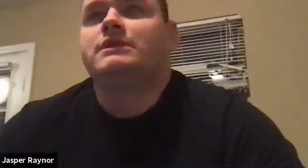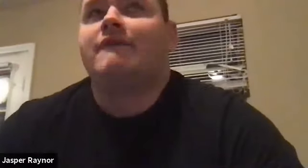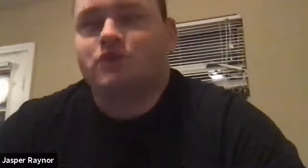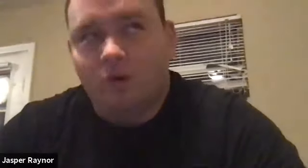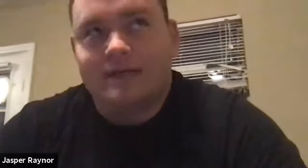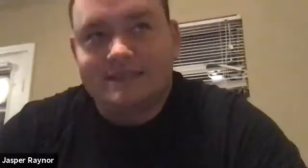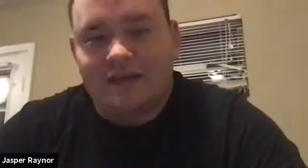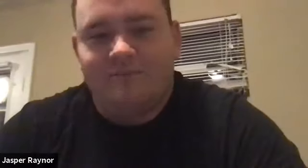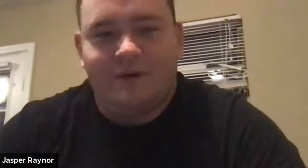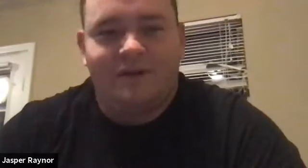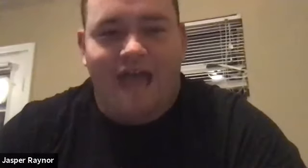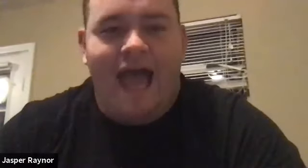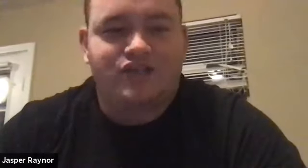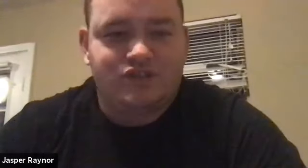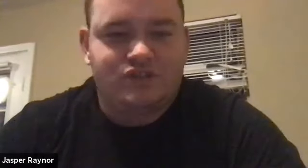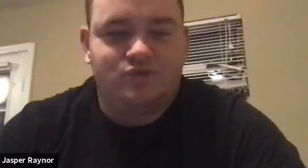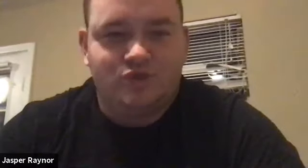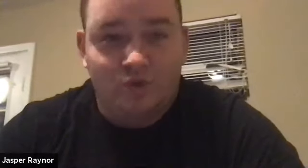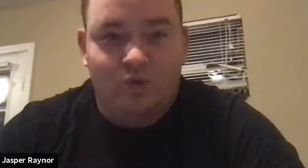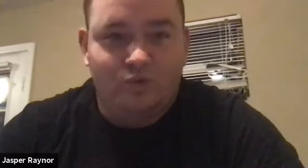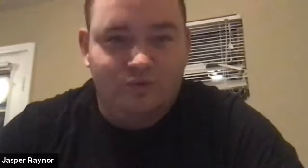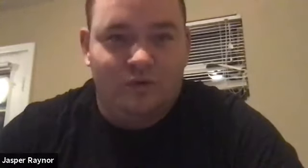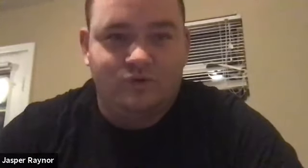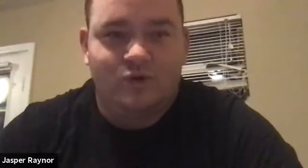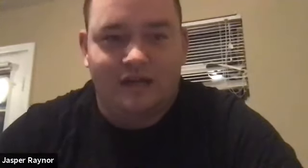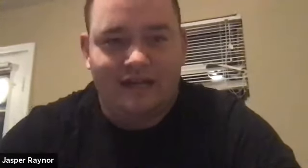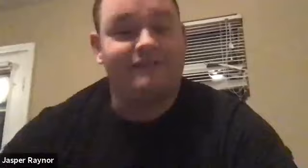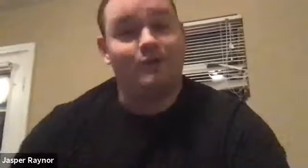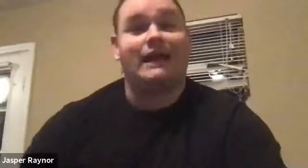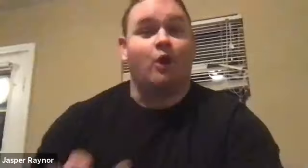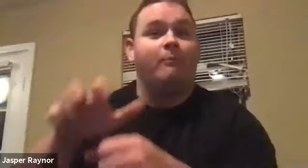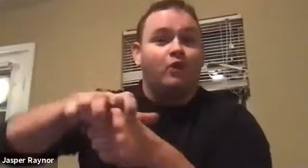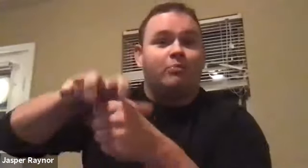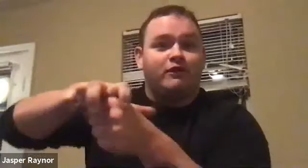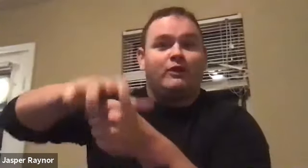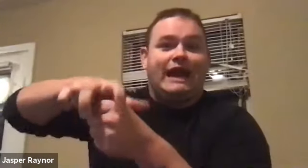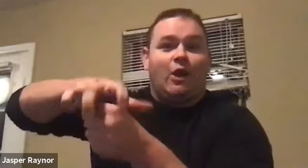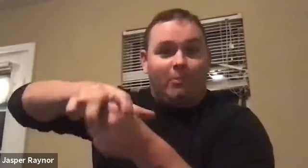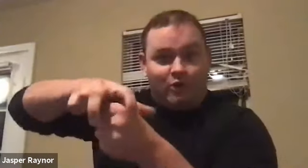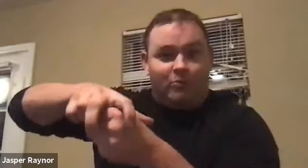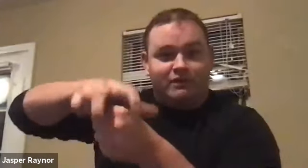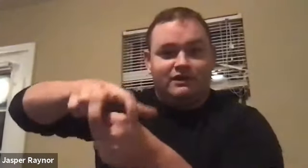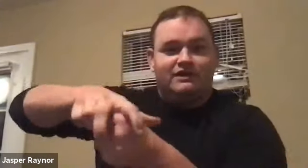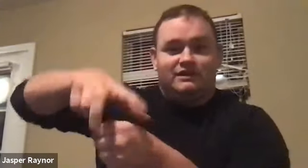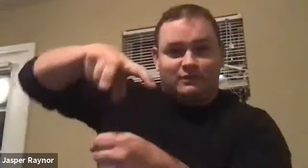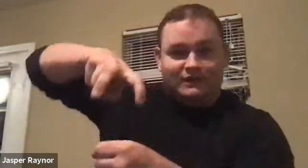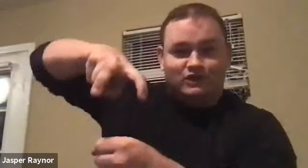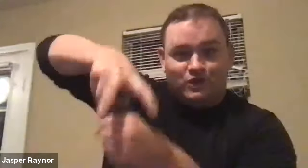Not the toilet itself, but the actions you do on toilet. Like if you gotta go poop, you gotta go poop. You got your 2